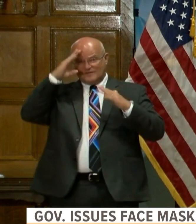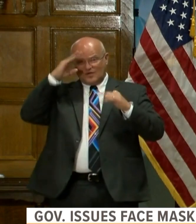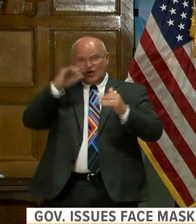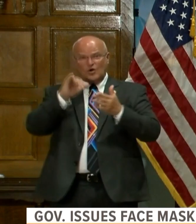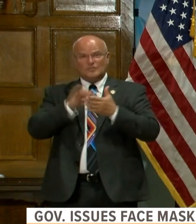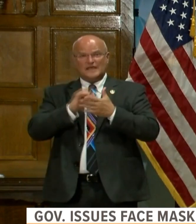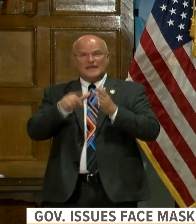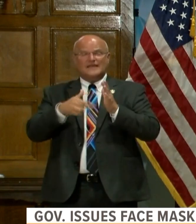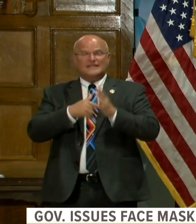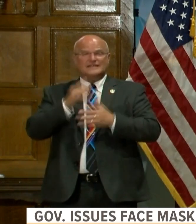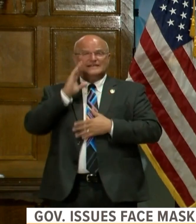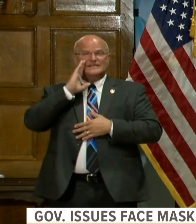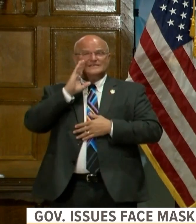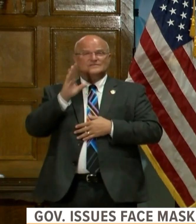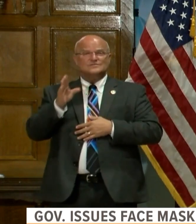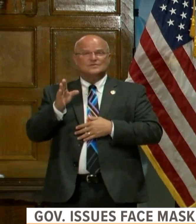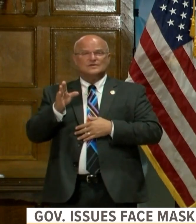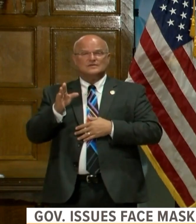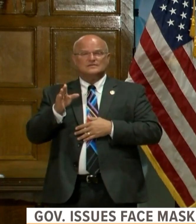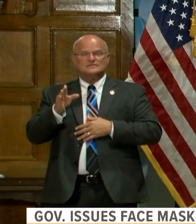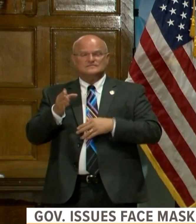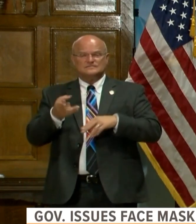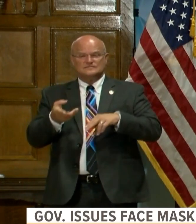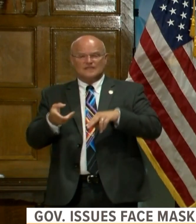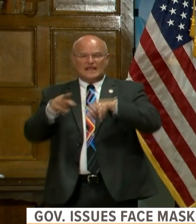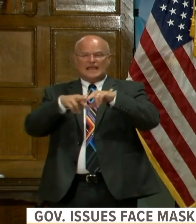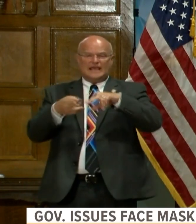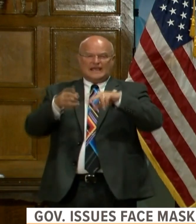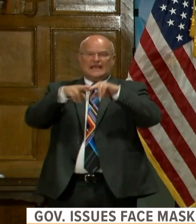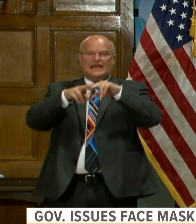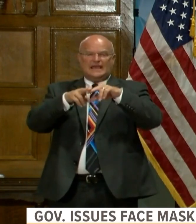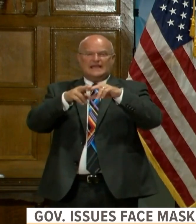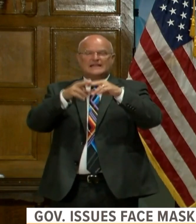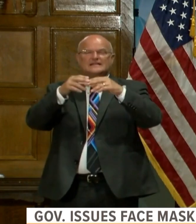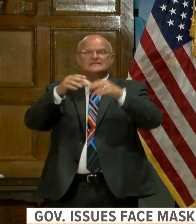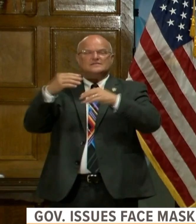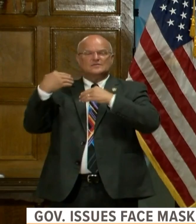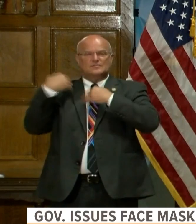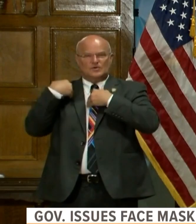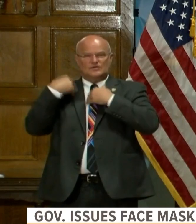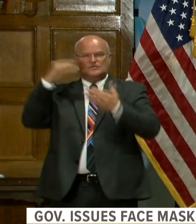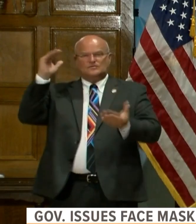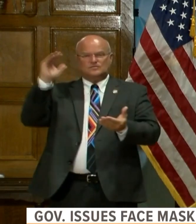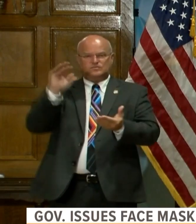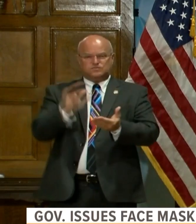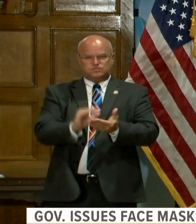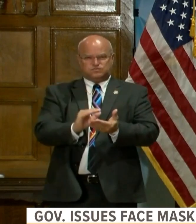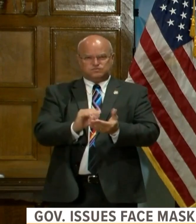that this will add to the other things that we're doing to bring that caseload down.